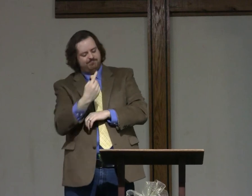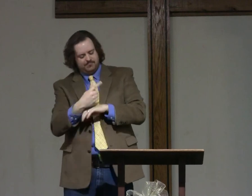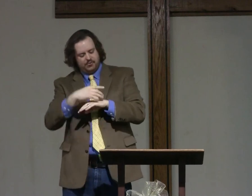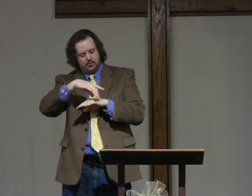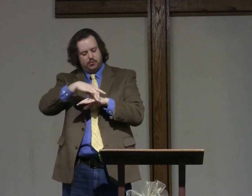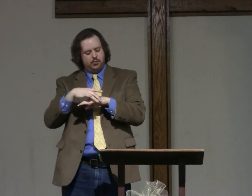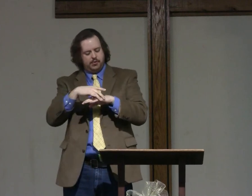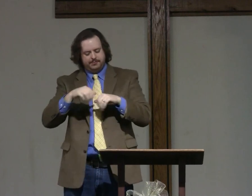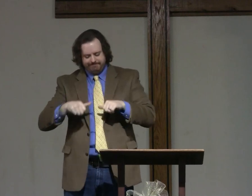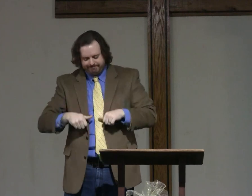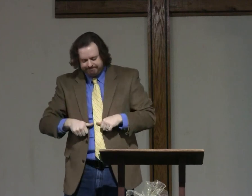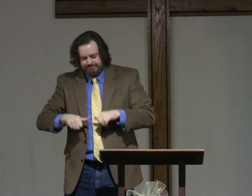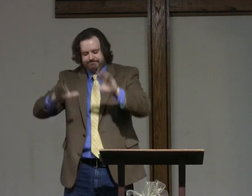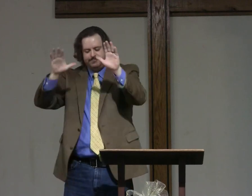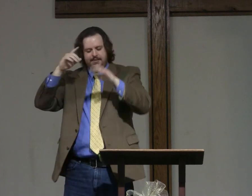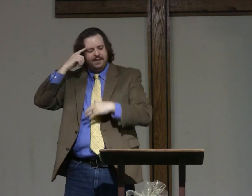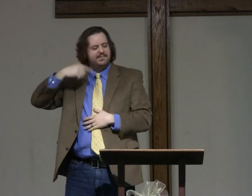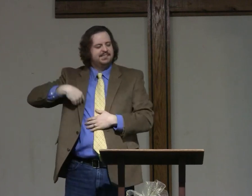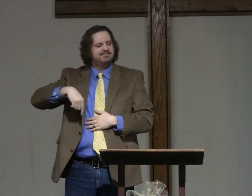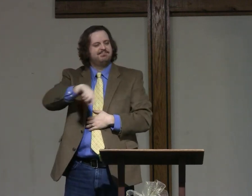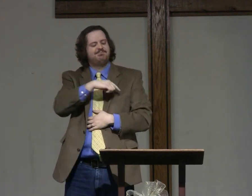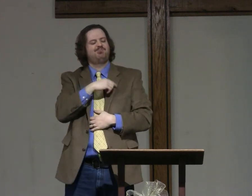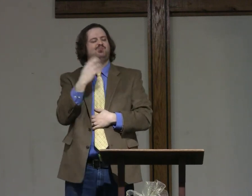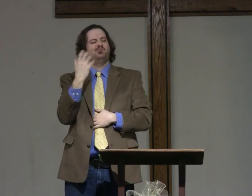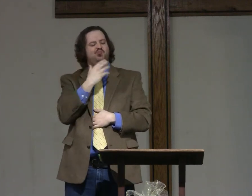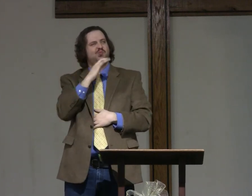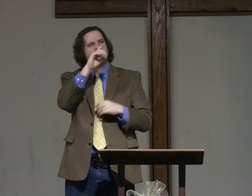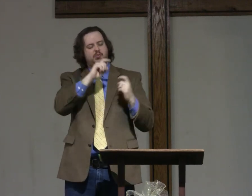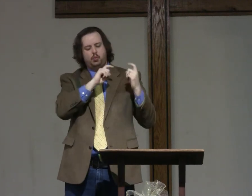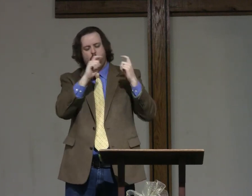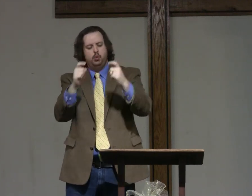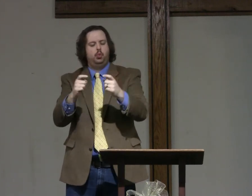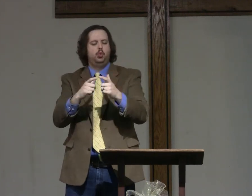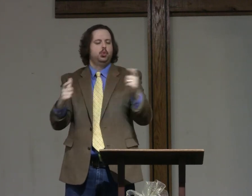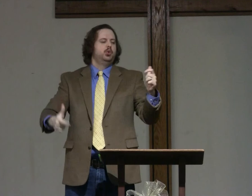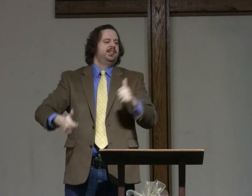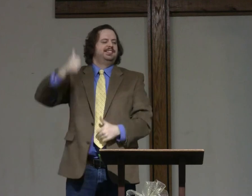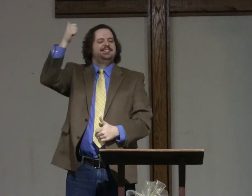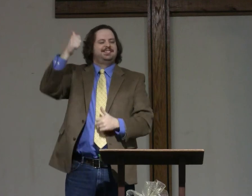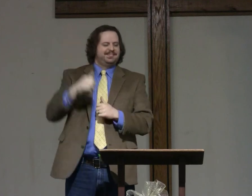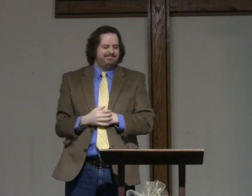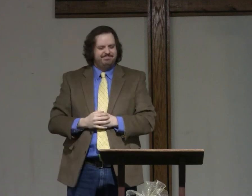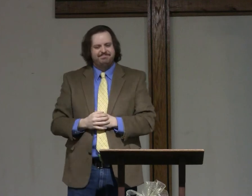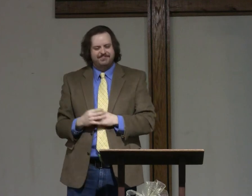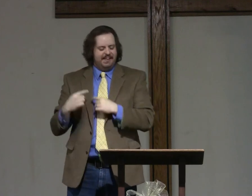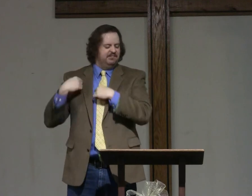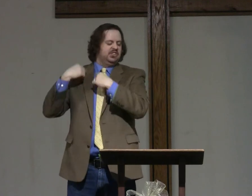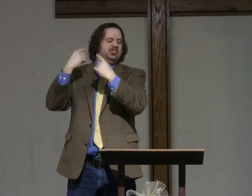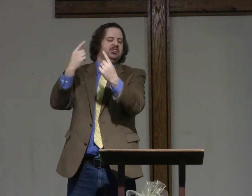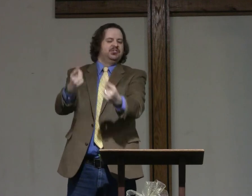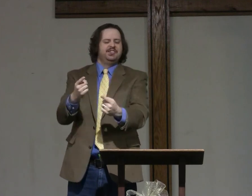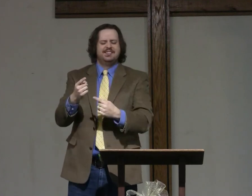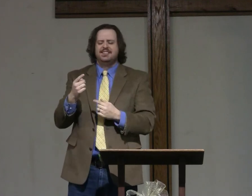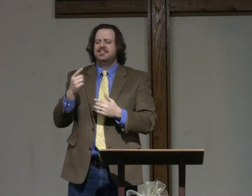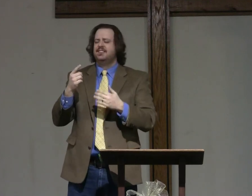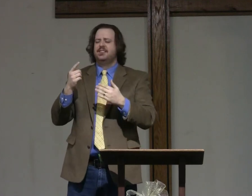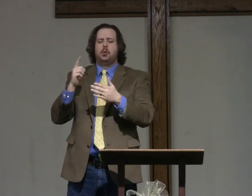gift of God's Son, who sacrificed his life to come to earth for us. The greatest gift of all.